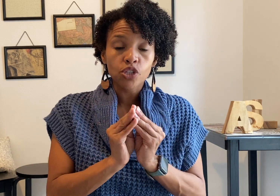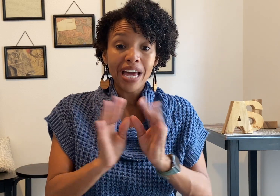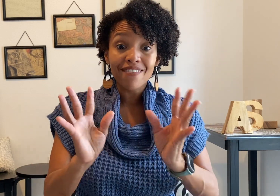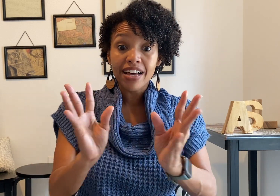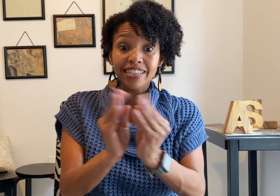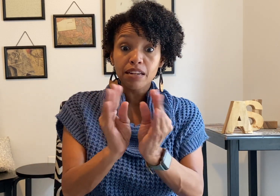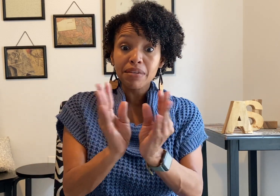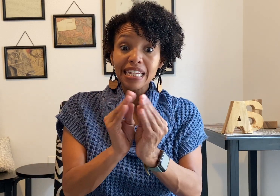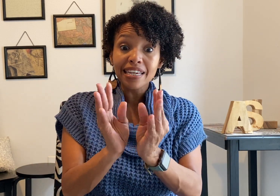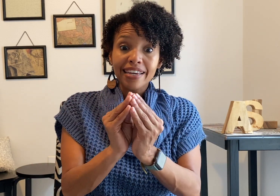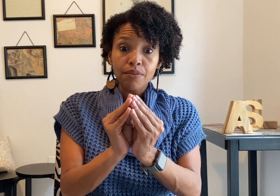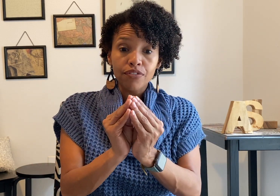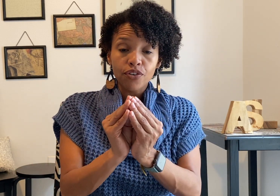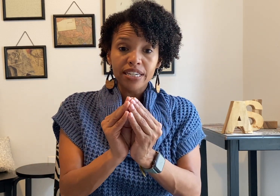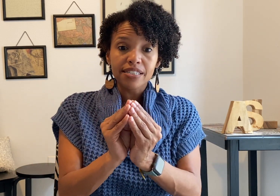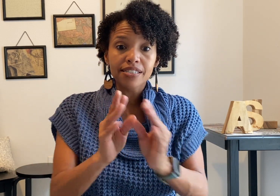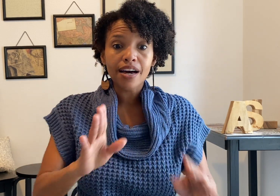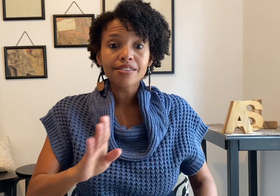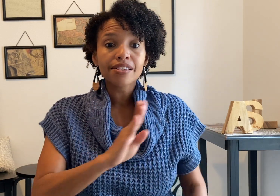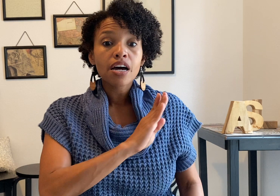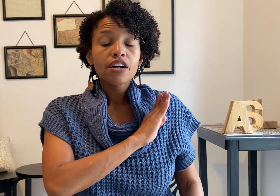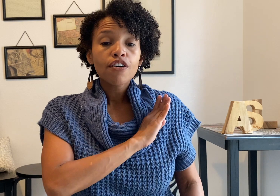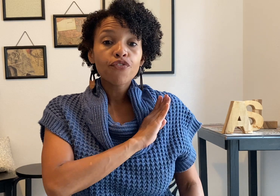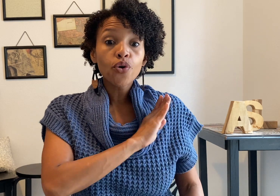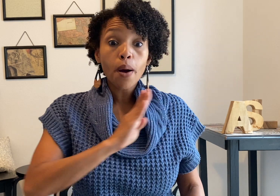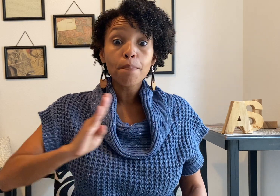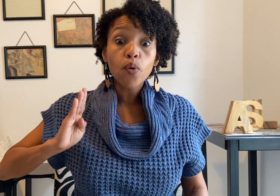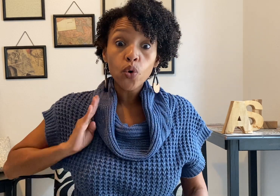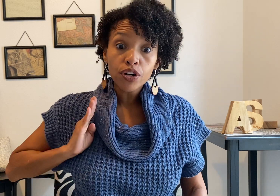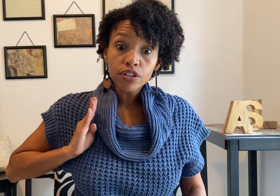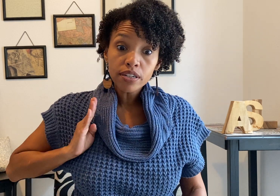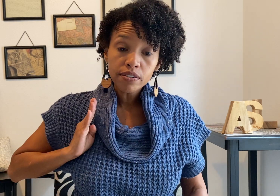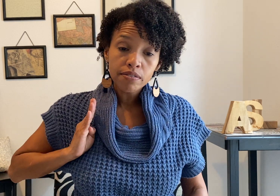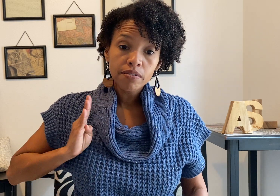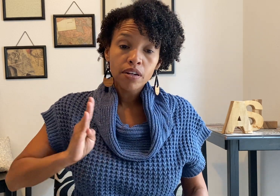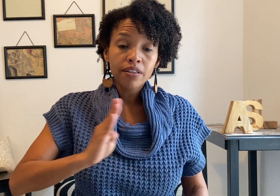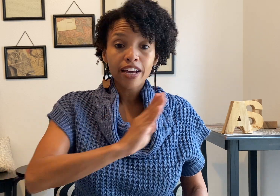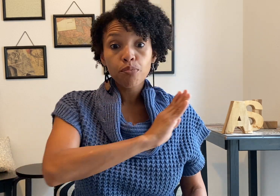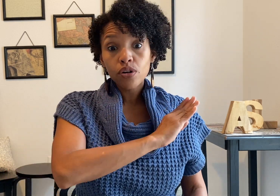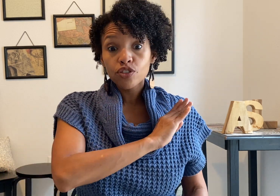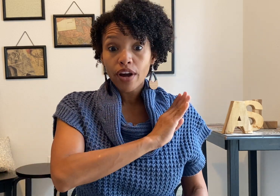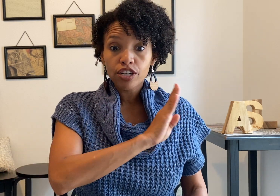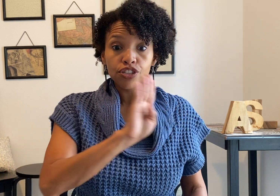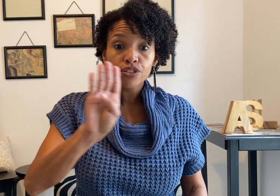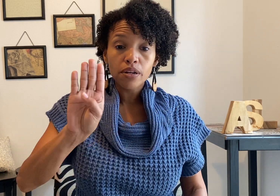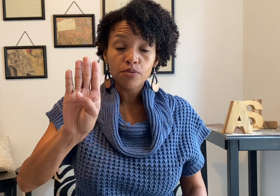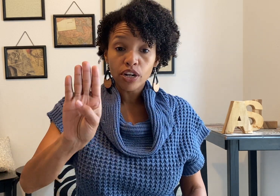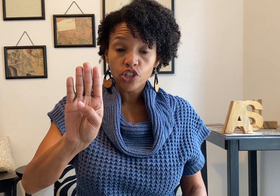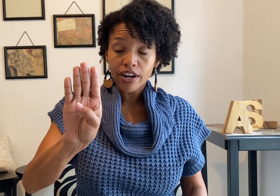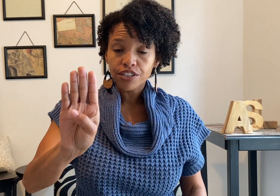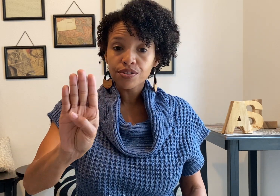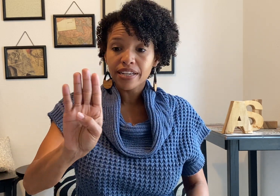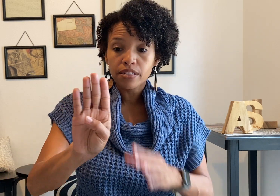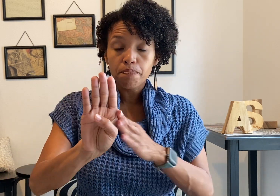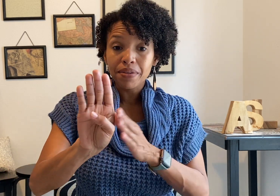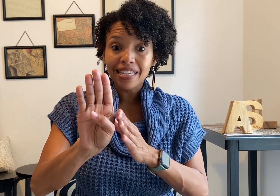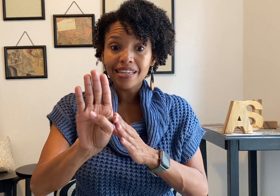have that sign meeting again, we've already discussed. For a board, like a board of directors, it's a B